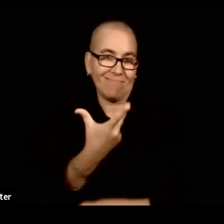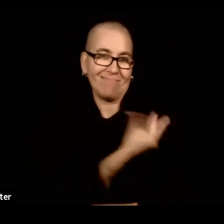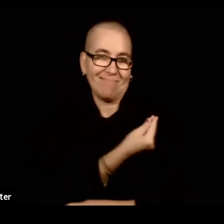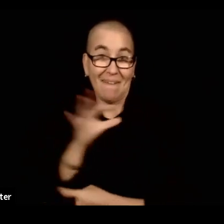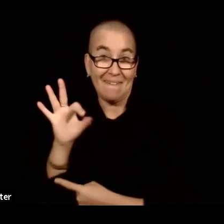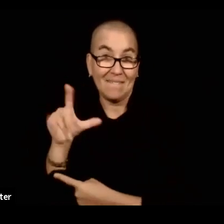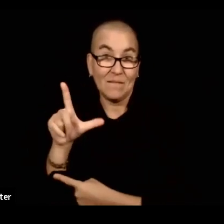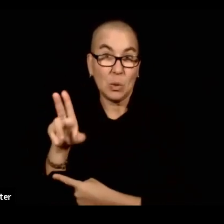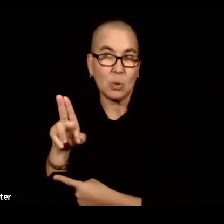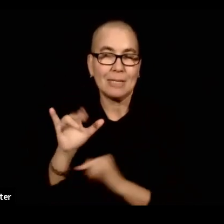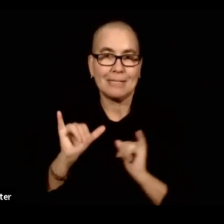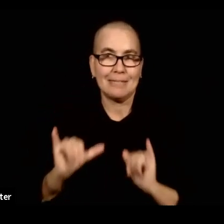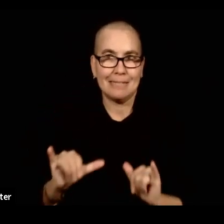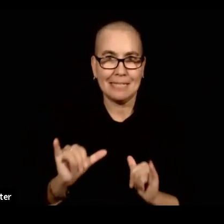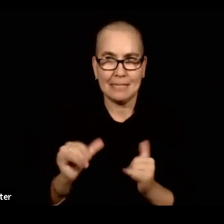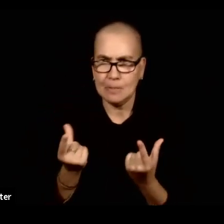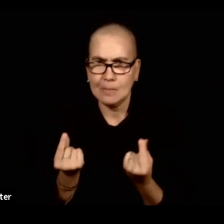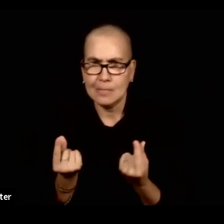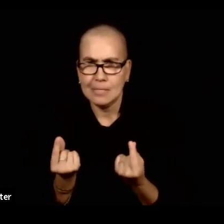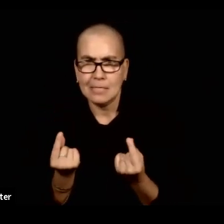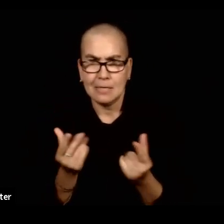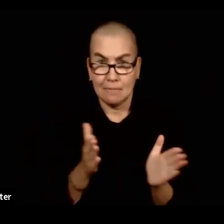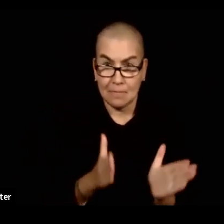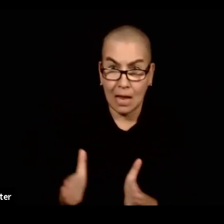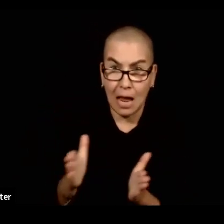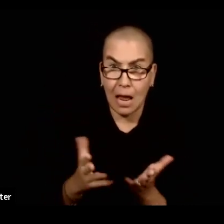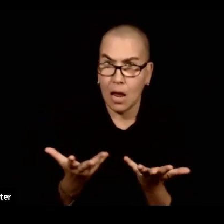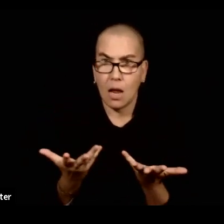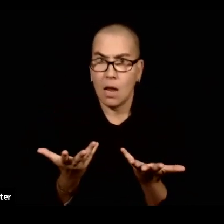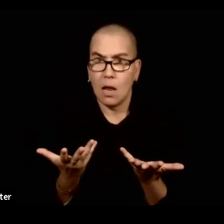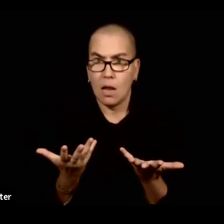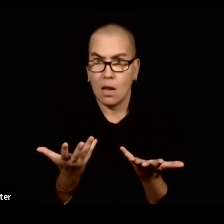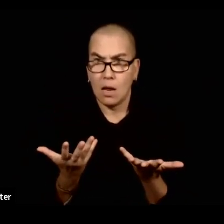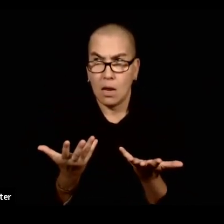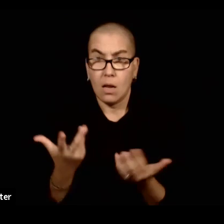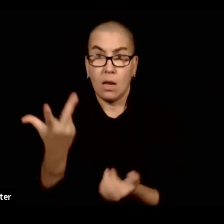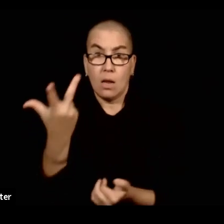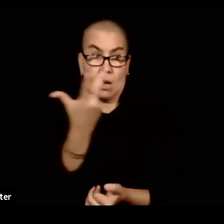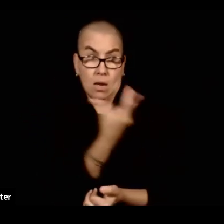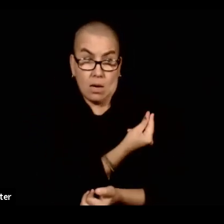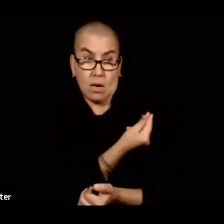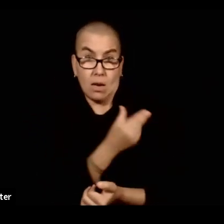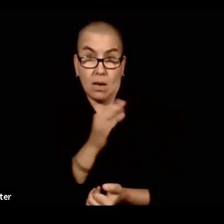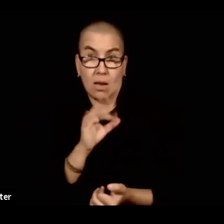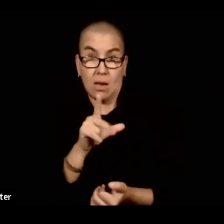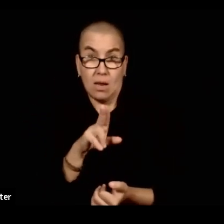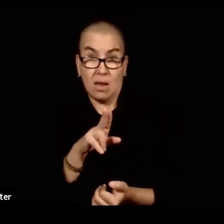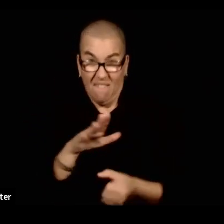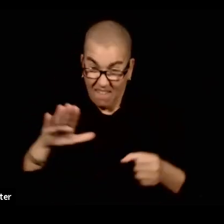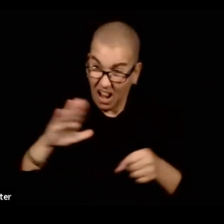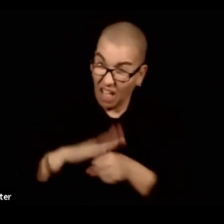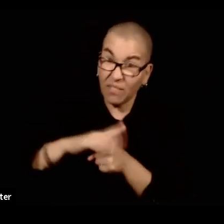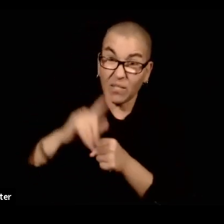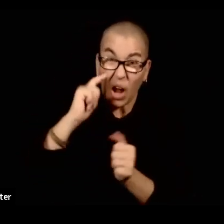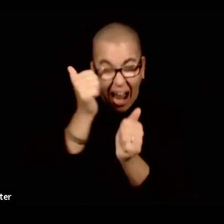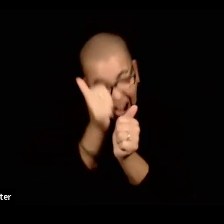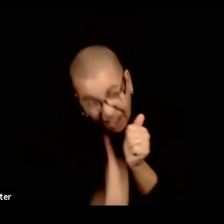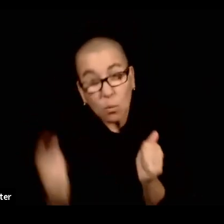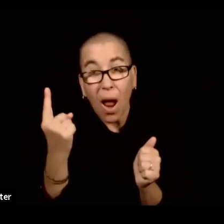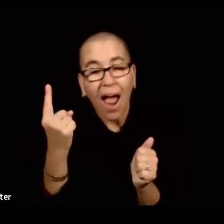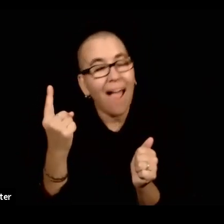won't be a situation in which there will be enough vaccine for everyone right away. It will be a process, and so people need to be